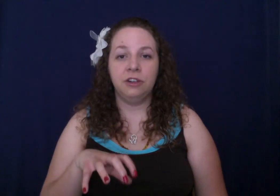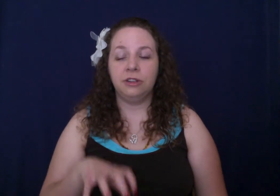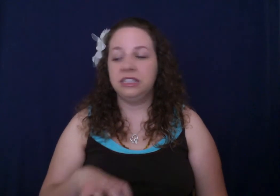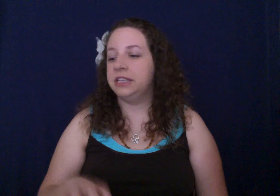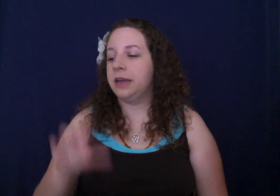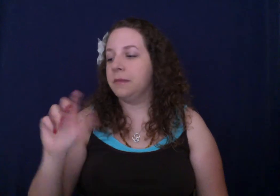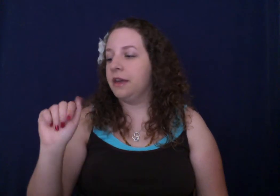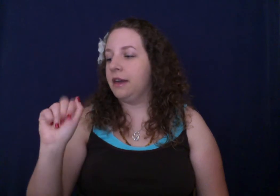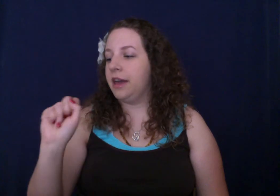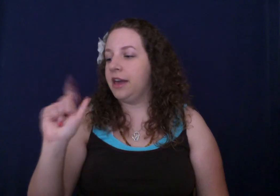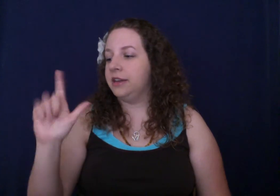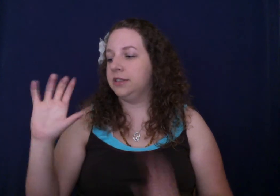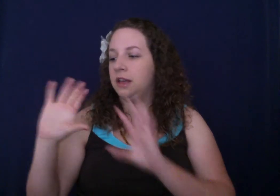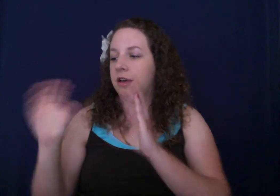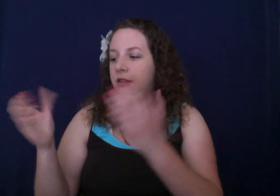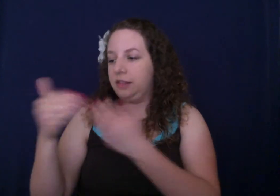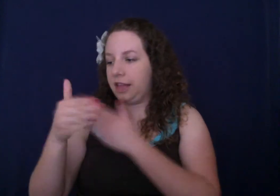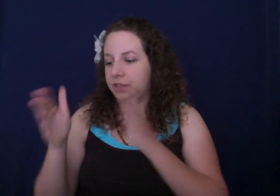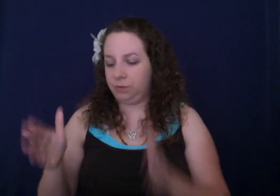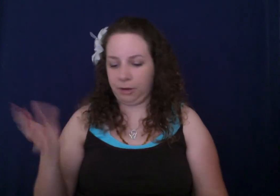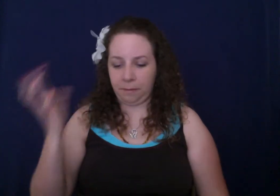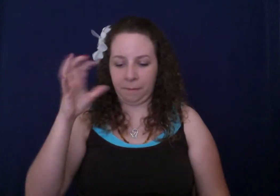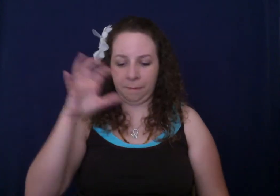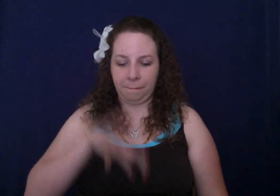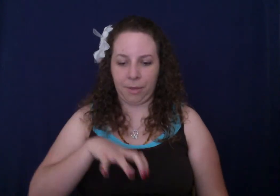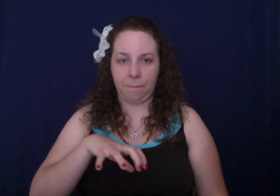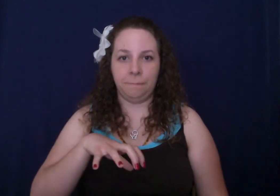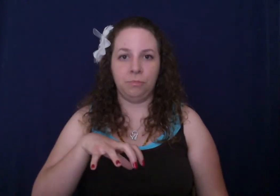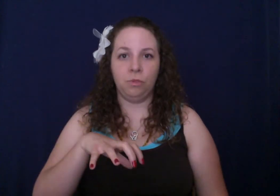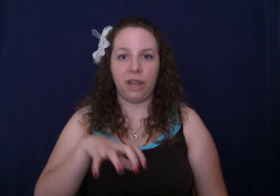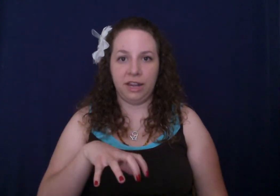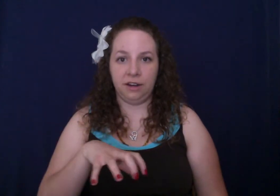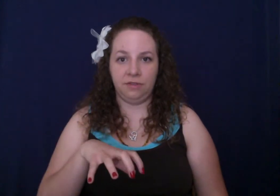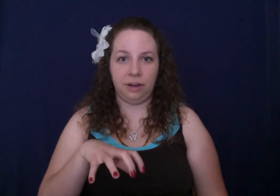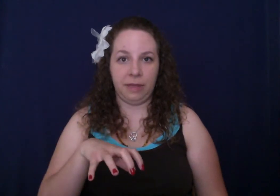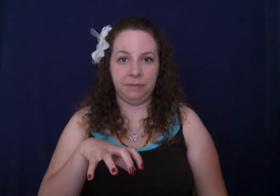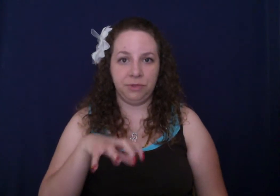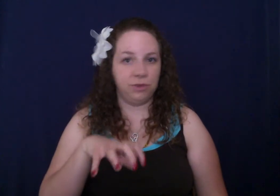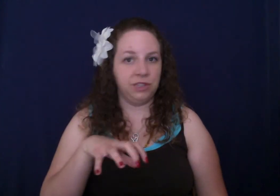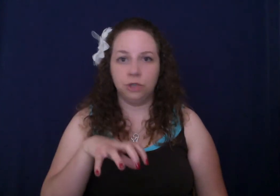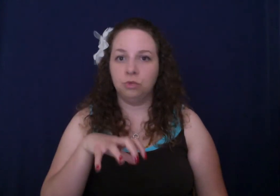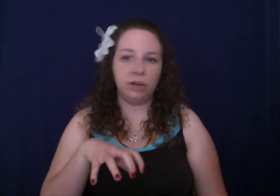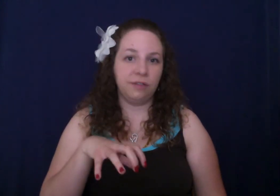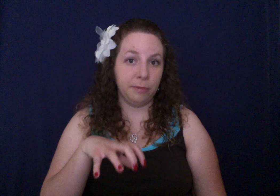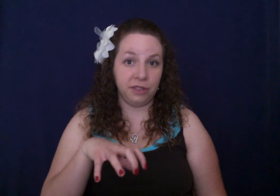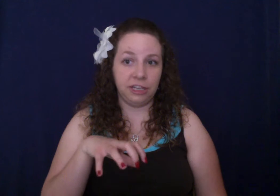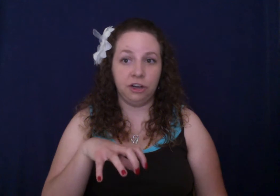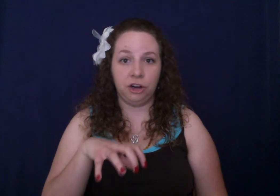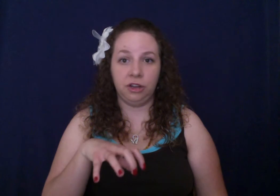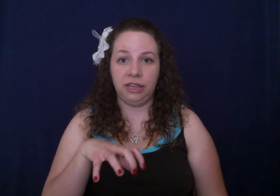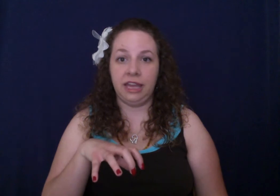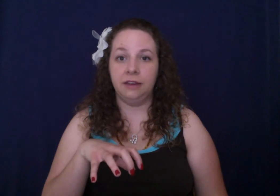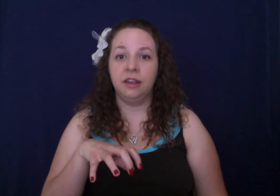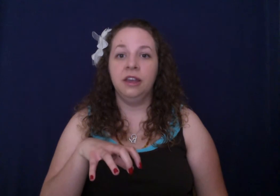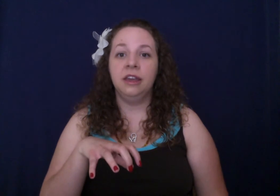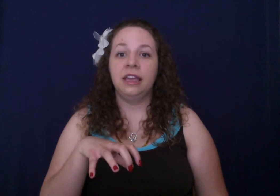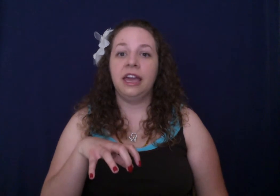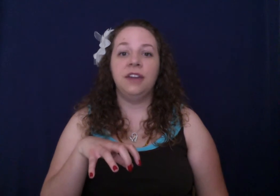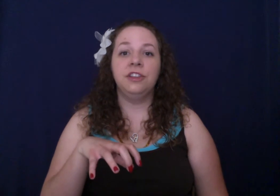going to say ASL classroom, boom, right here in front of me. So this is whatever building you're currently in. Okay, and then you're